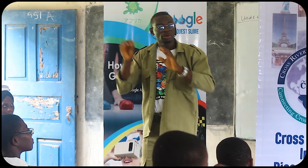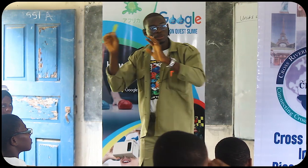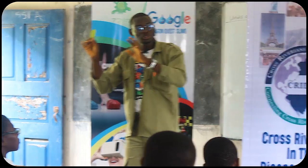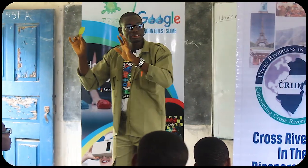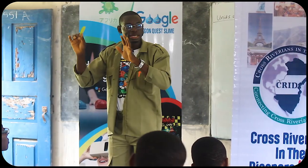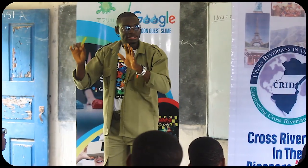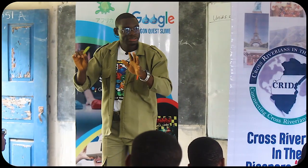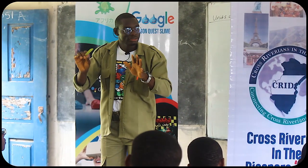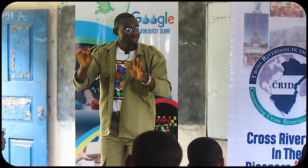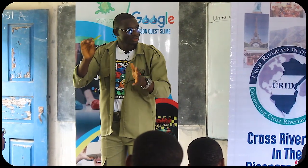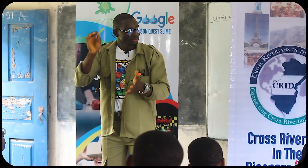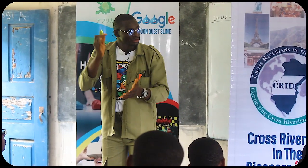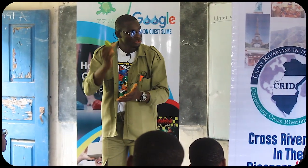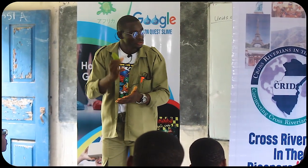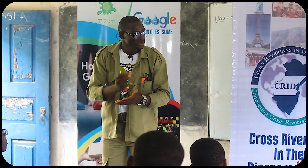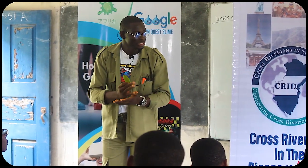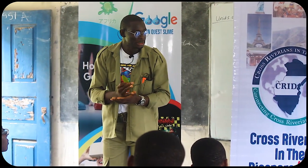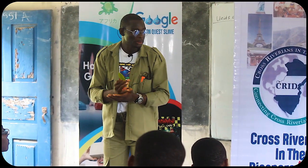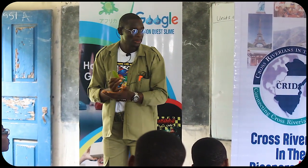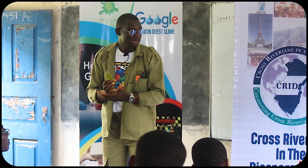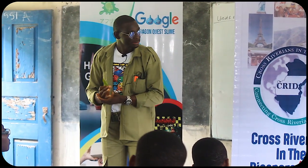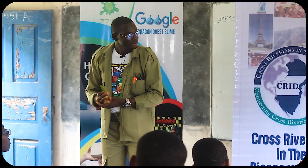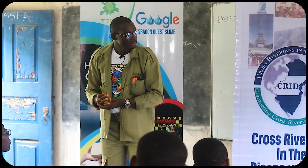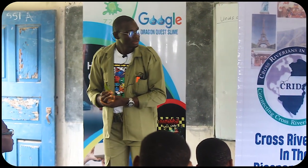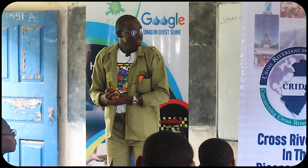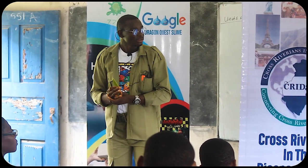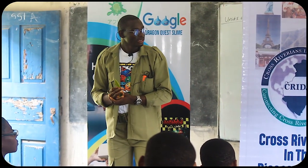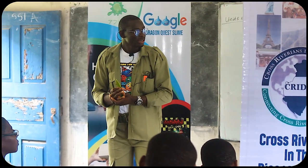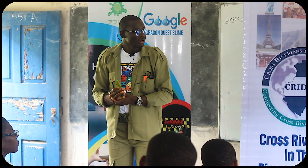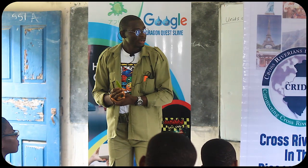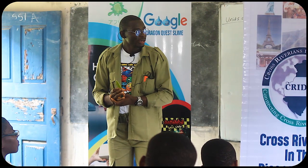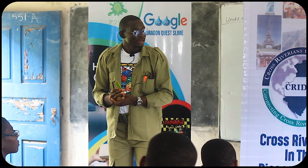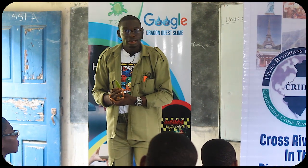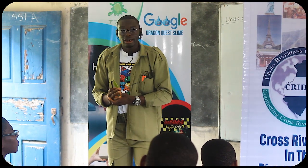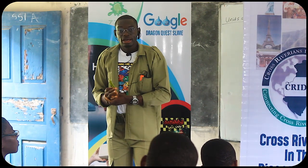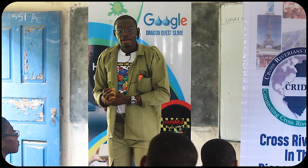And the population starts reducing in number.